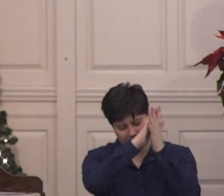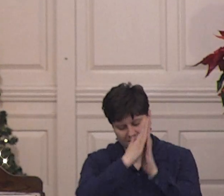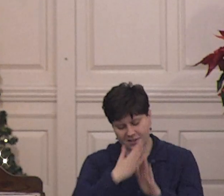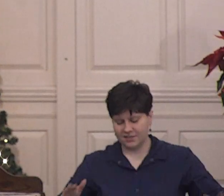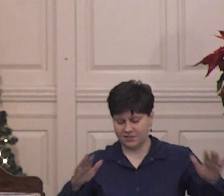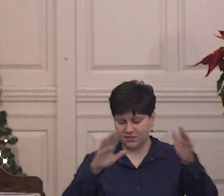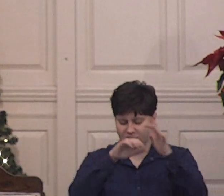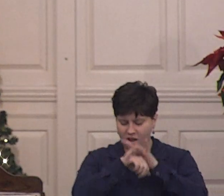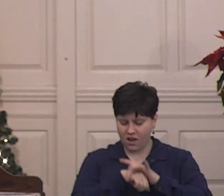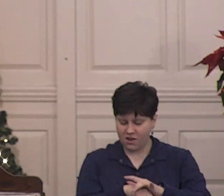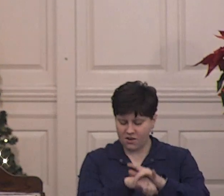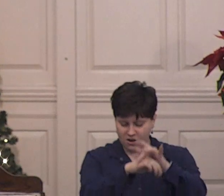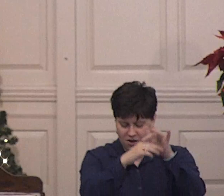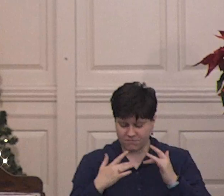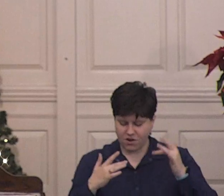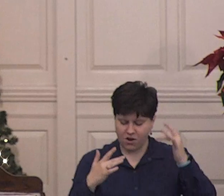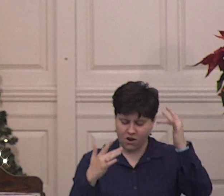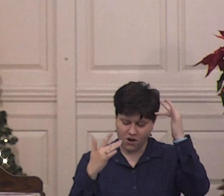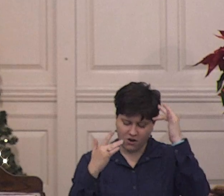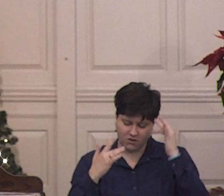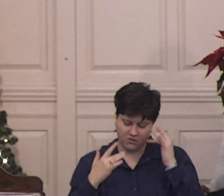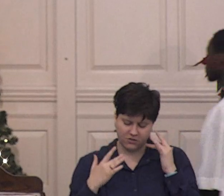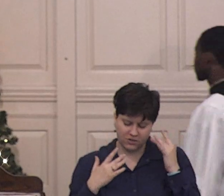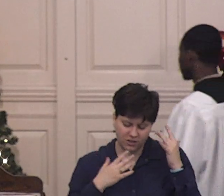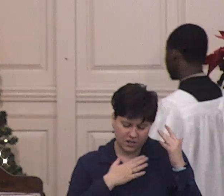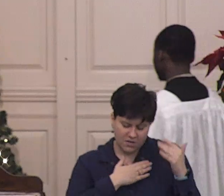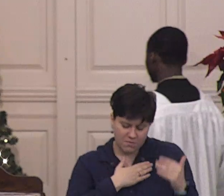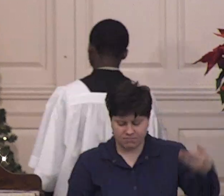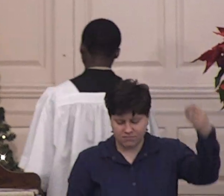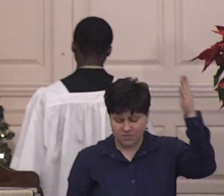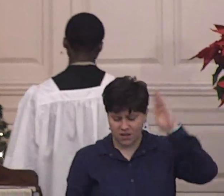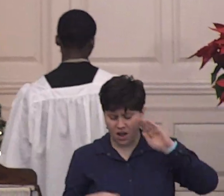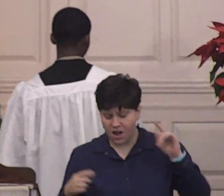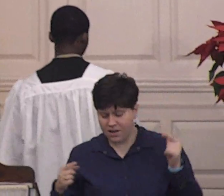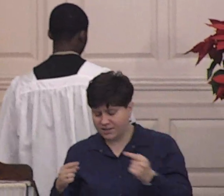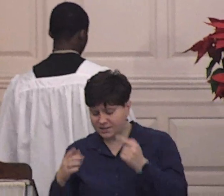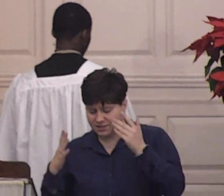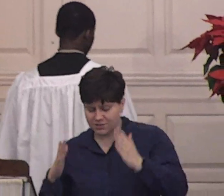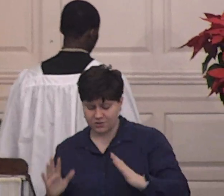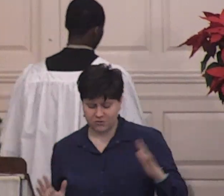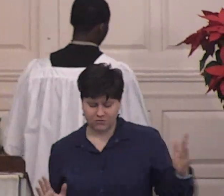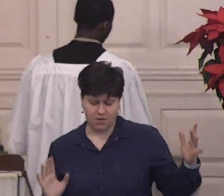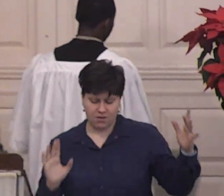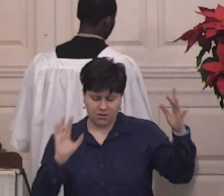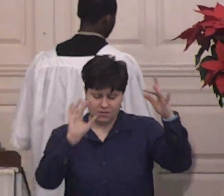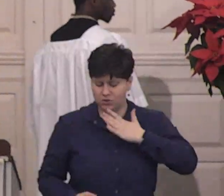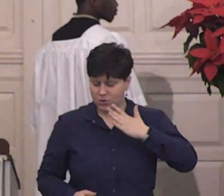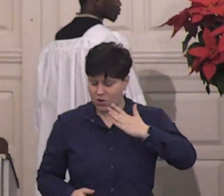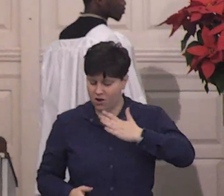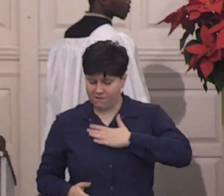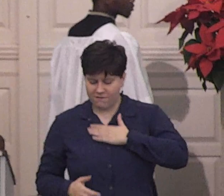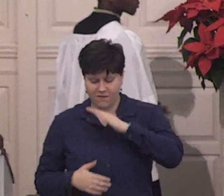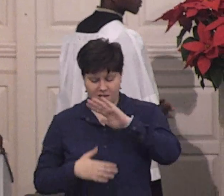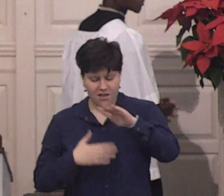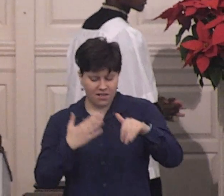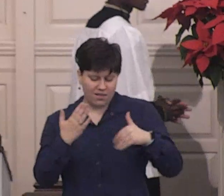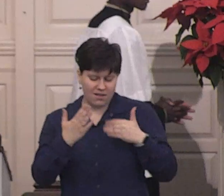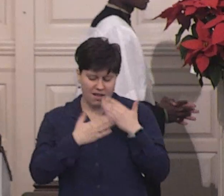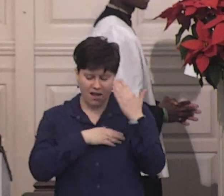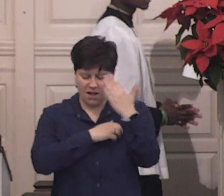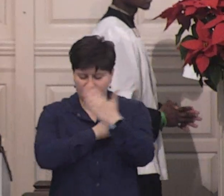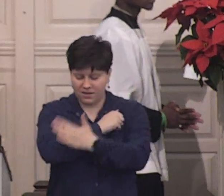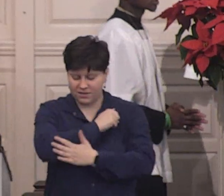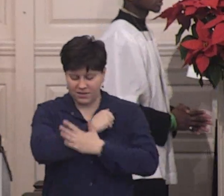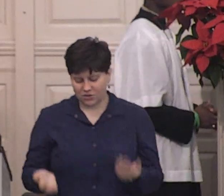sinners reconciled. Joyful, O ye nations, rise, join